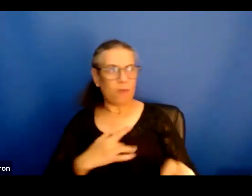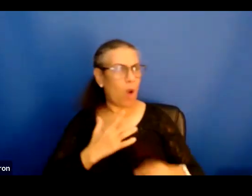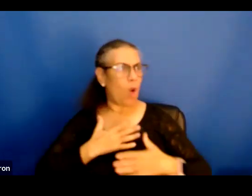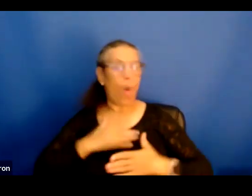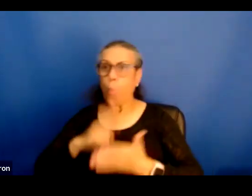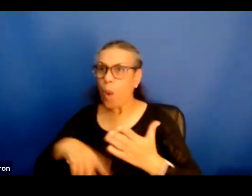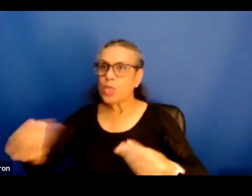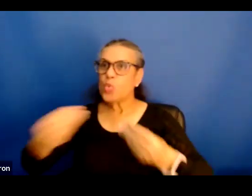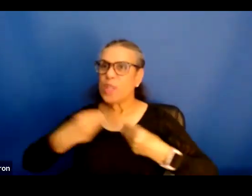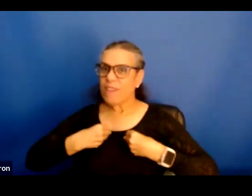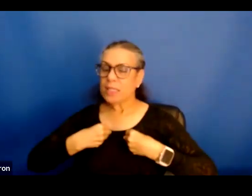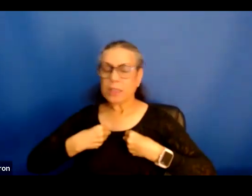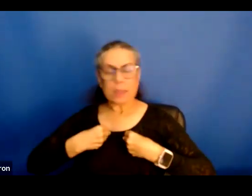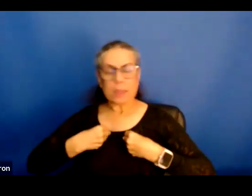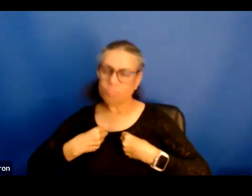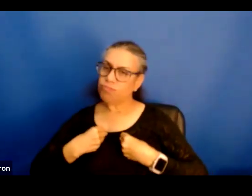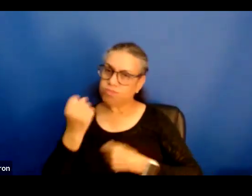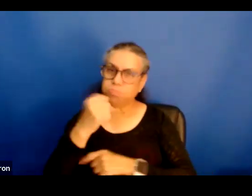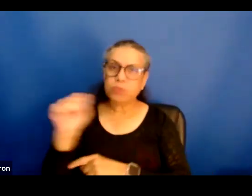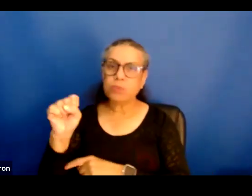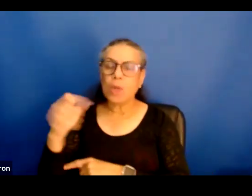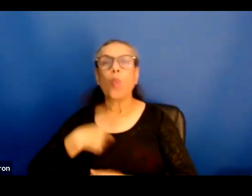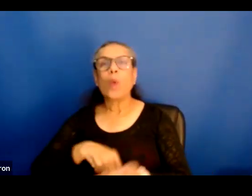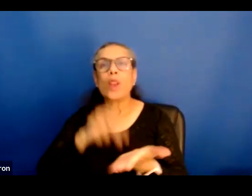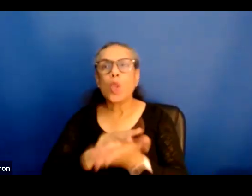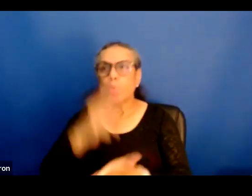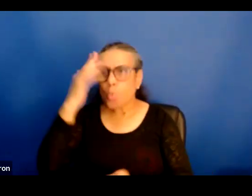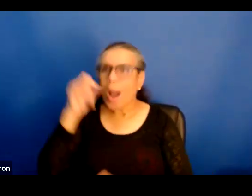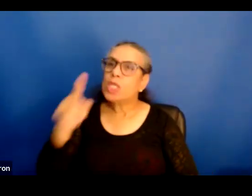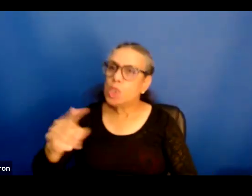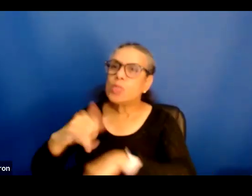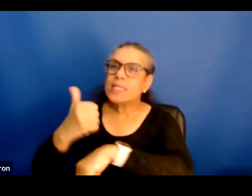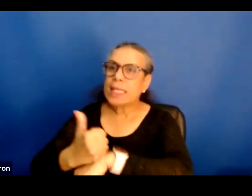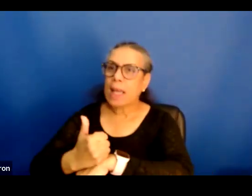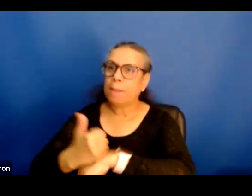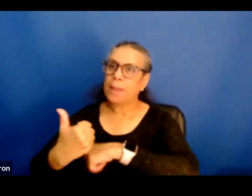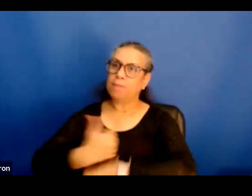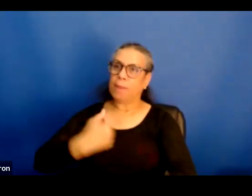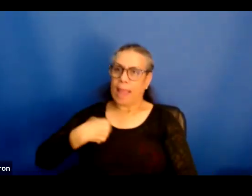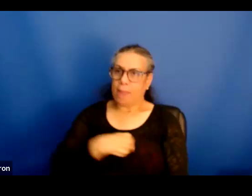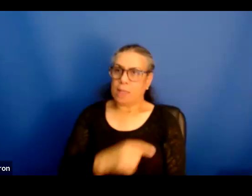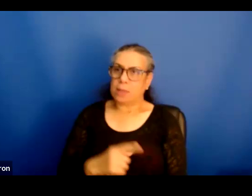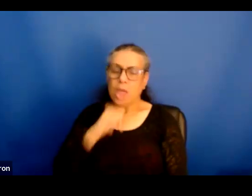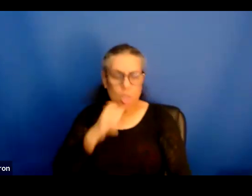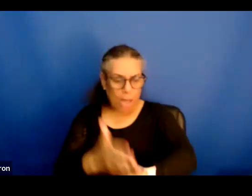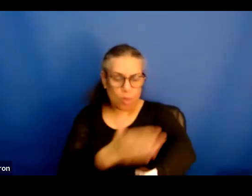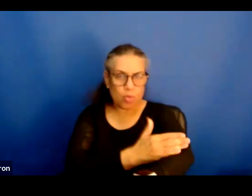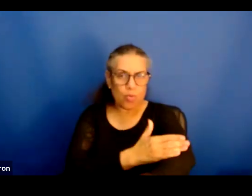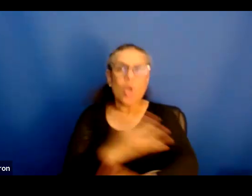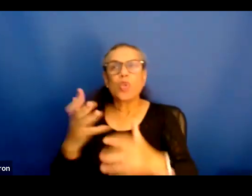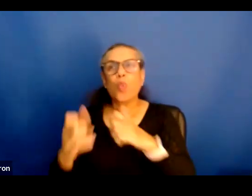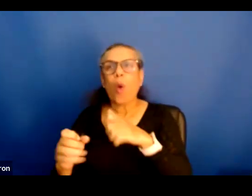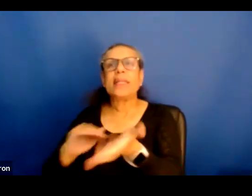dealt. We do not lose because of our efforts, we lose because you stacked the decks for us. Your decisions are not rooted in improvement, your decisions are